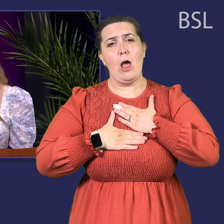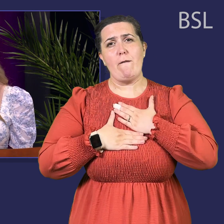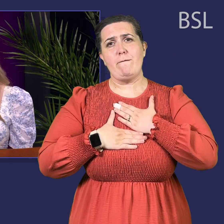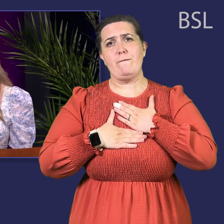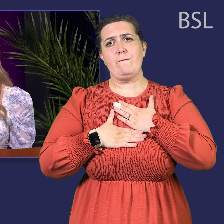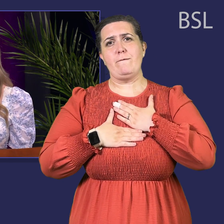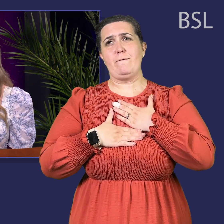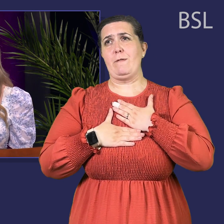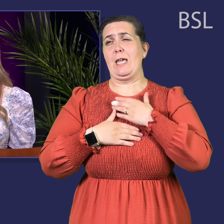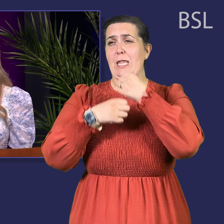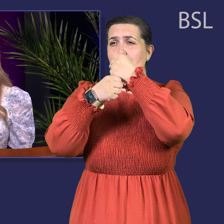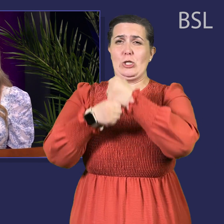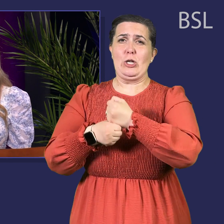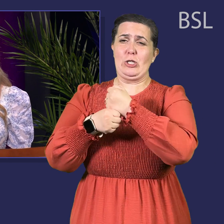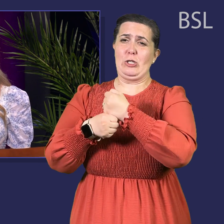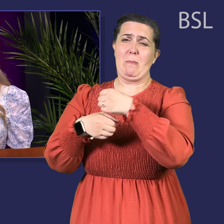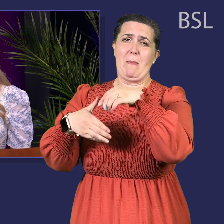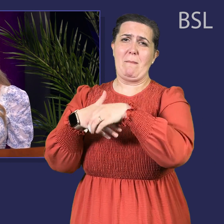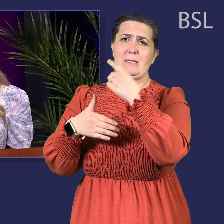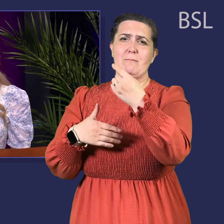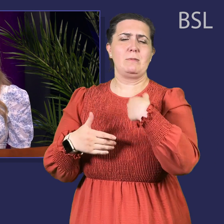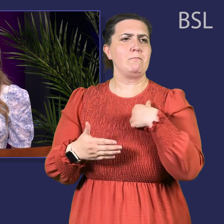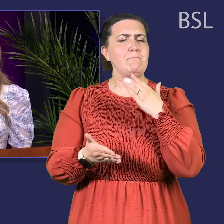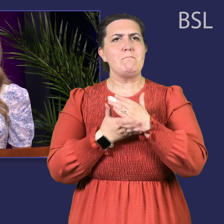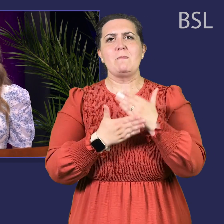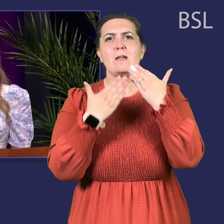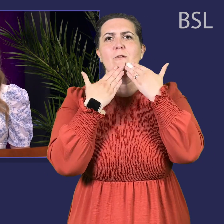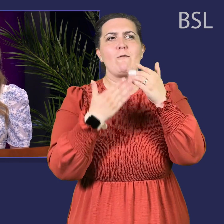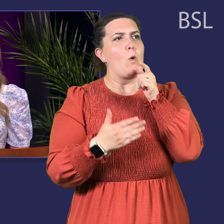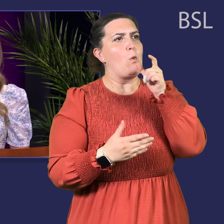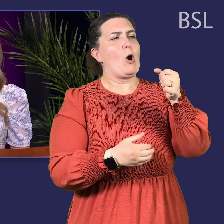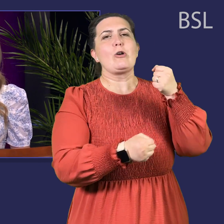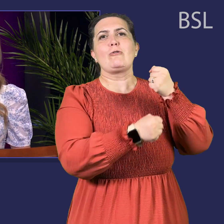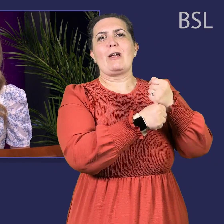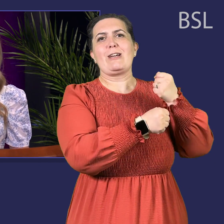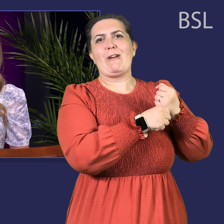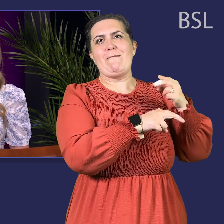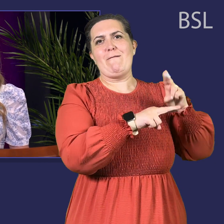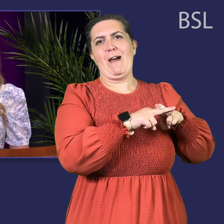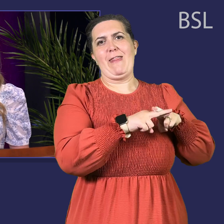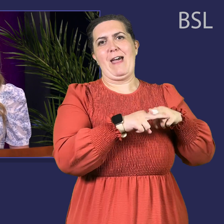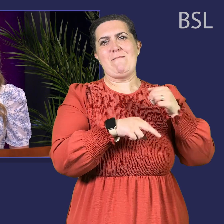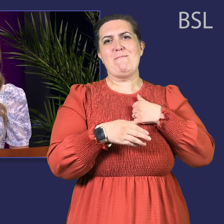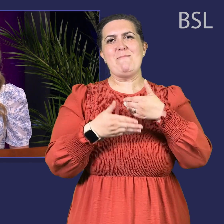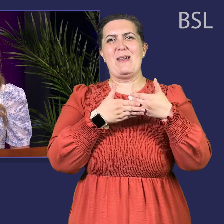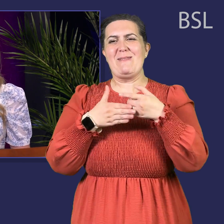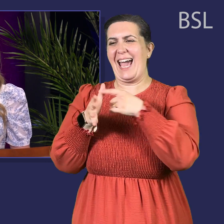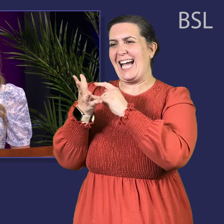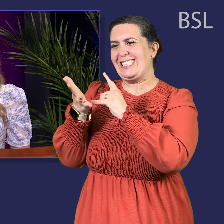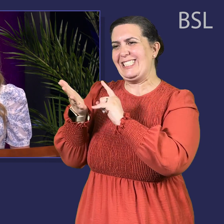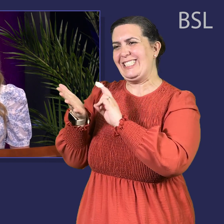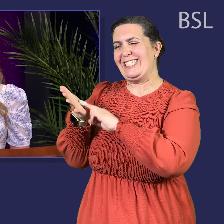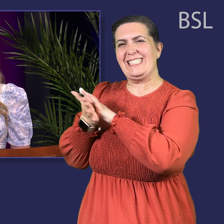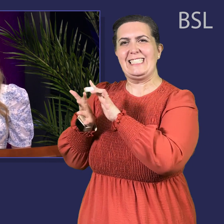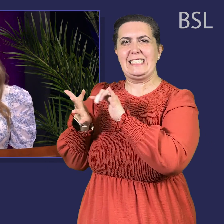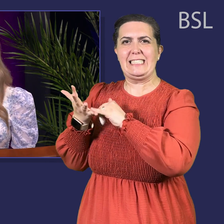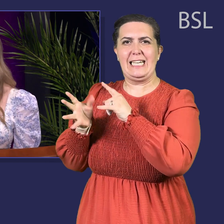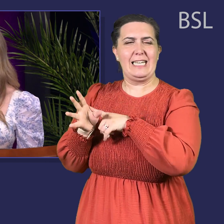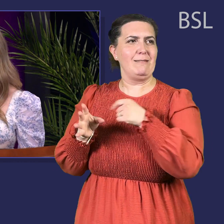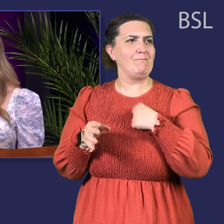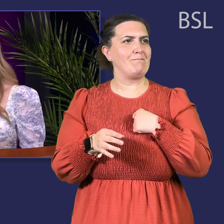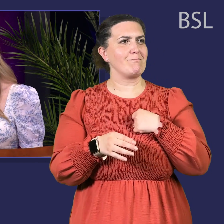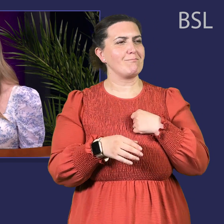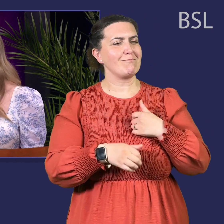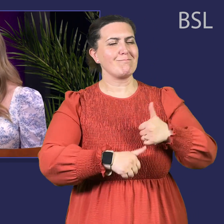cares for and loves each member of this global church. I will be forever proud to call him grandfather and to be his baby Ashlyn.